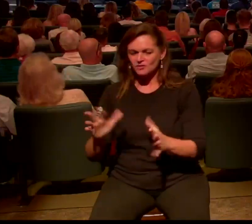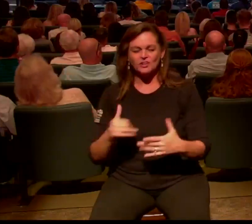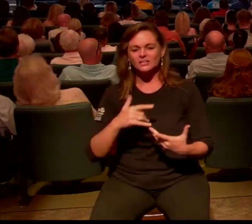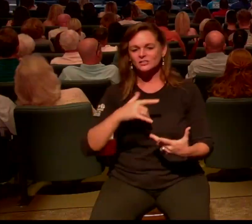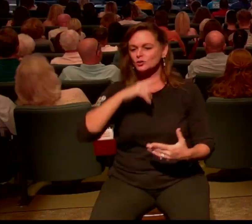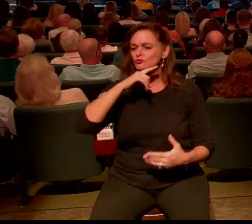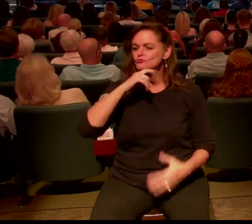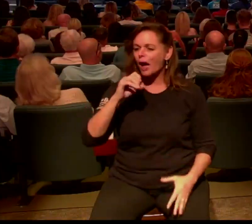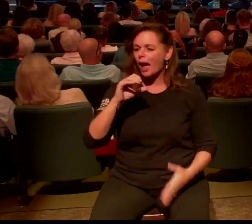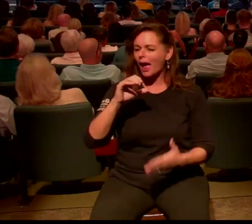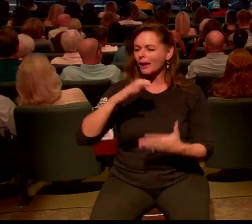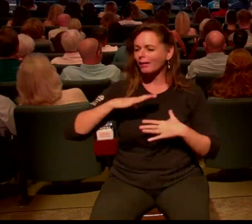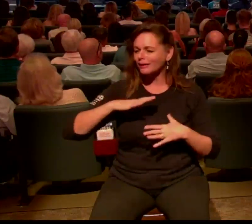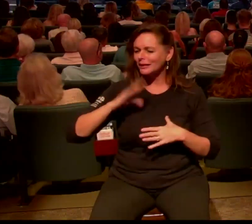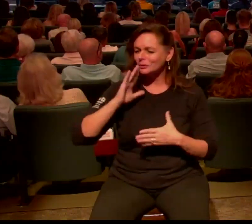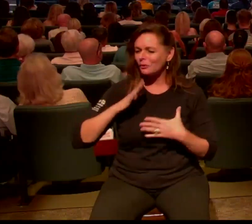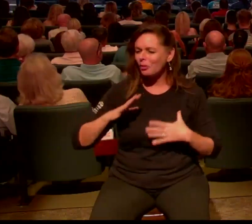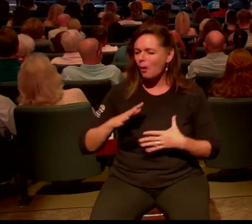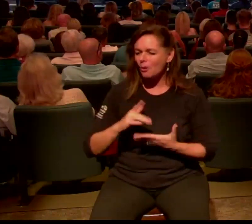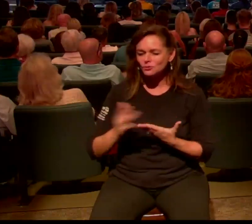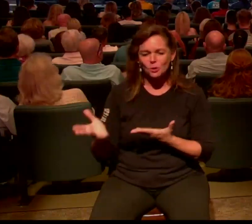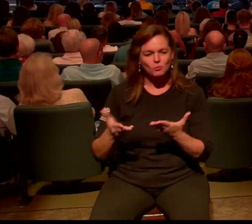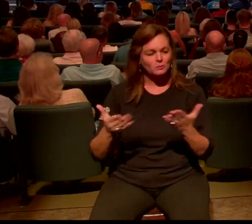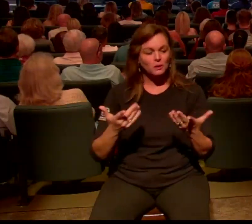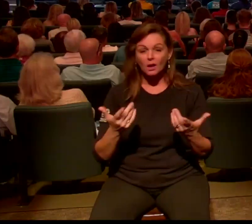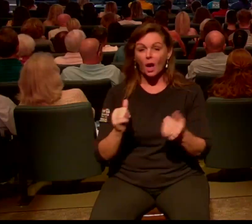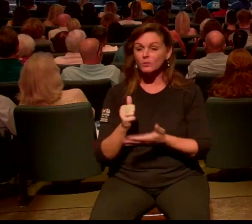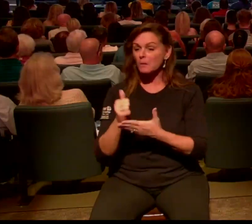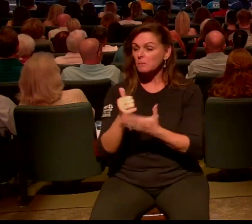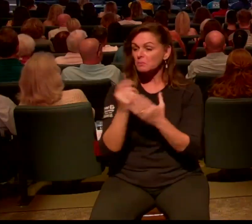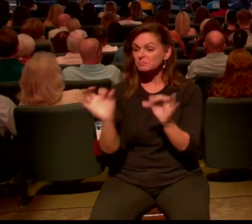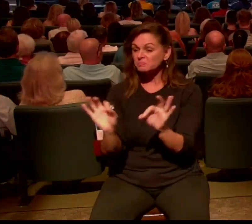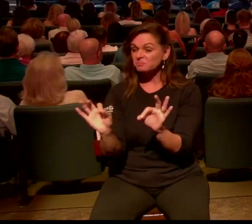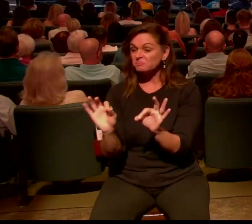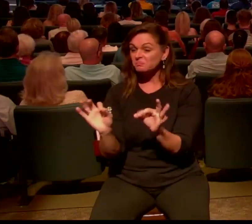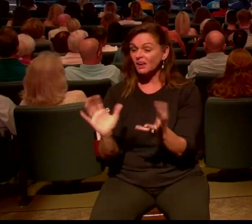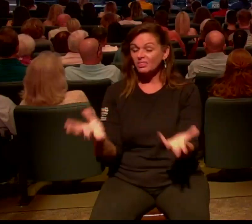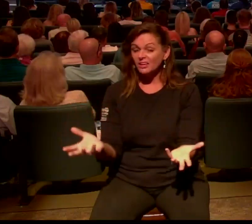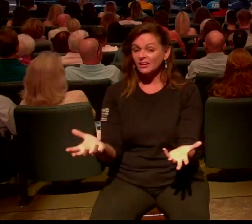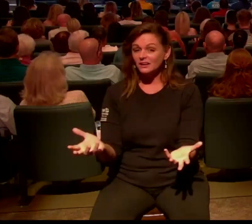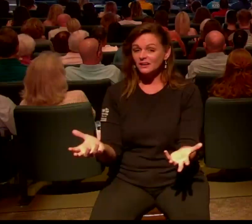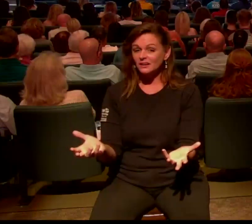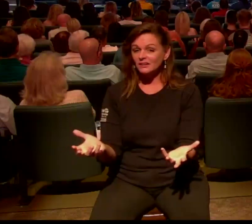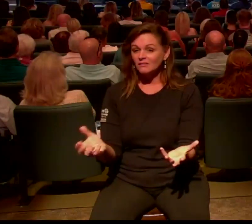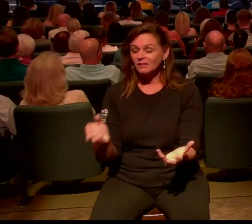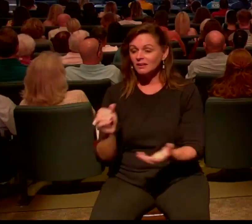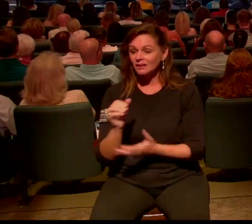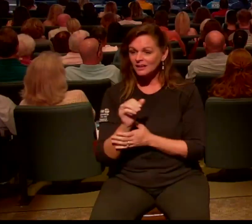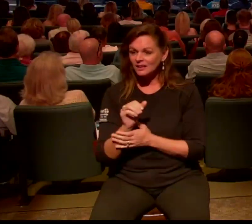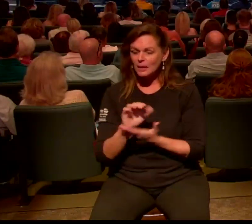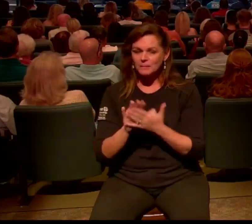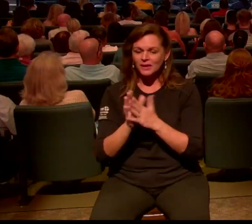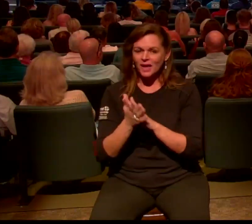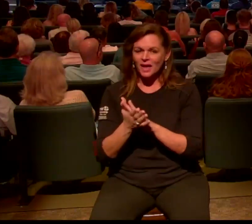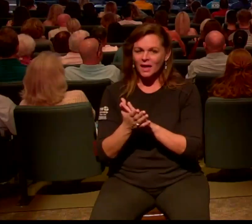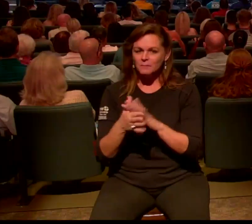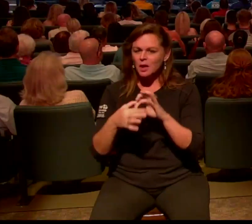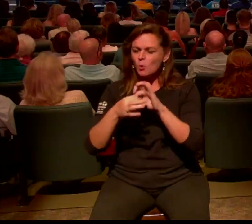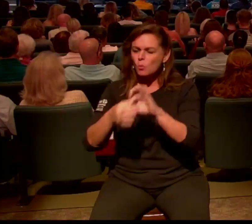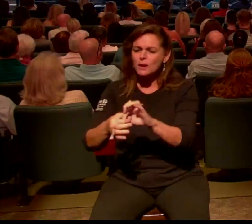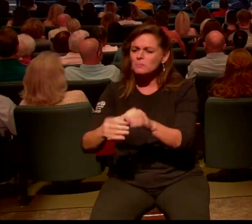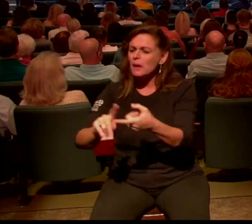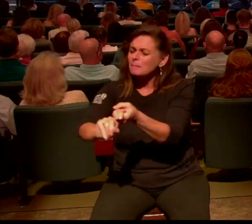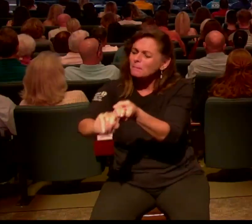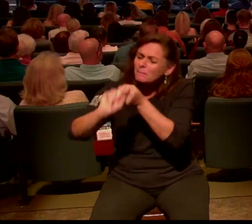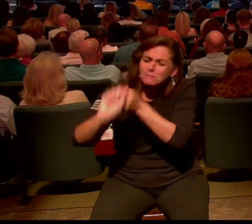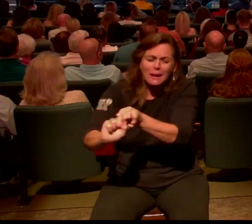mean, nothing was too small for him. And he became one of my closest